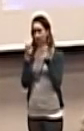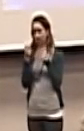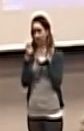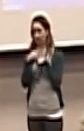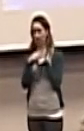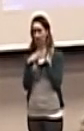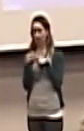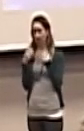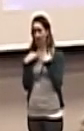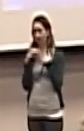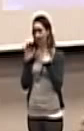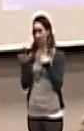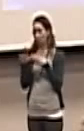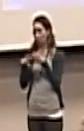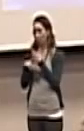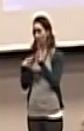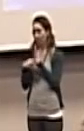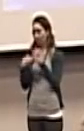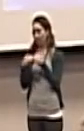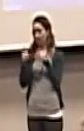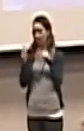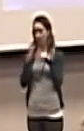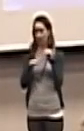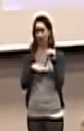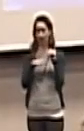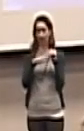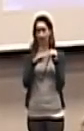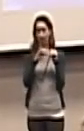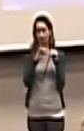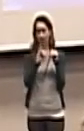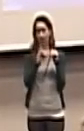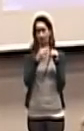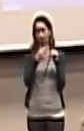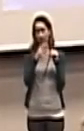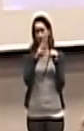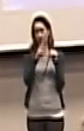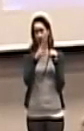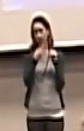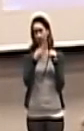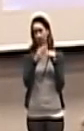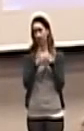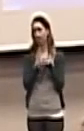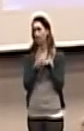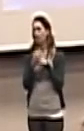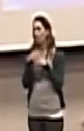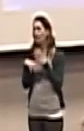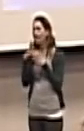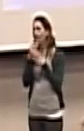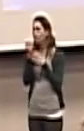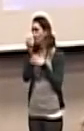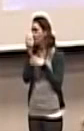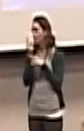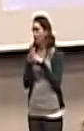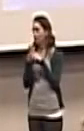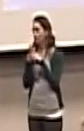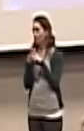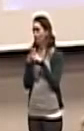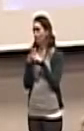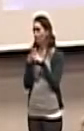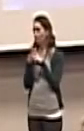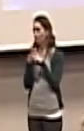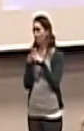and connotation apart from Yahweh. What did the Hebrew understand from